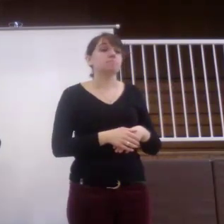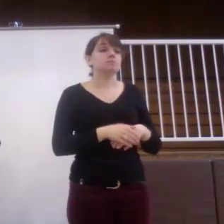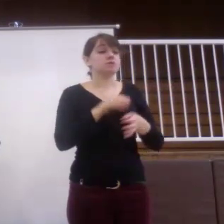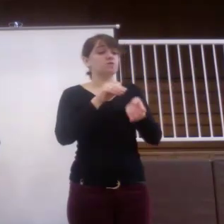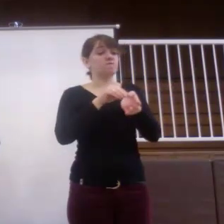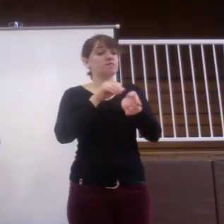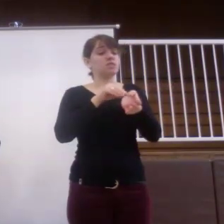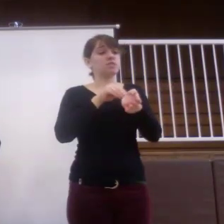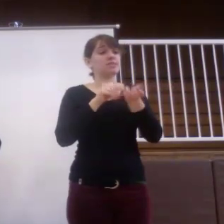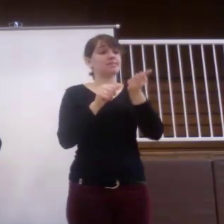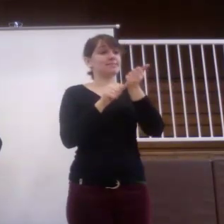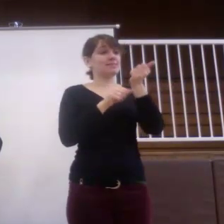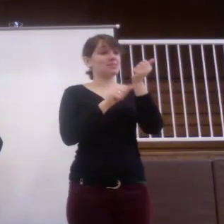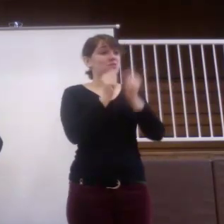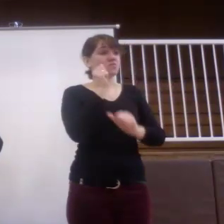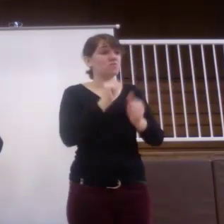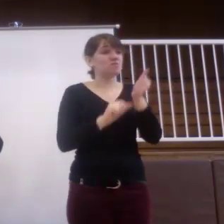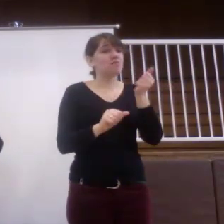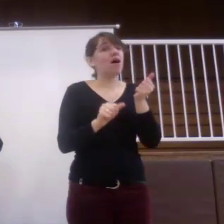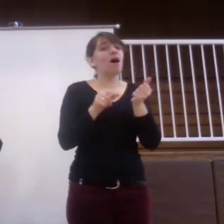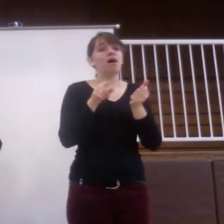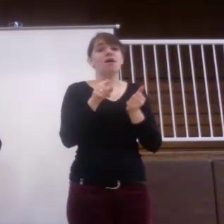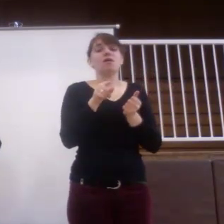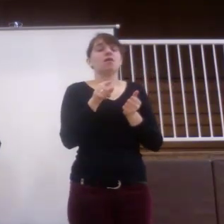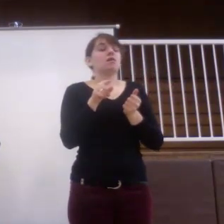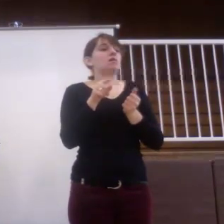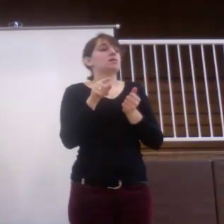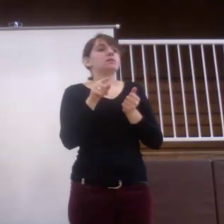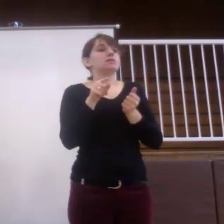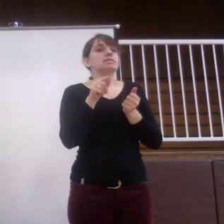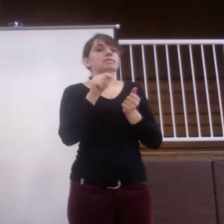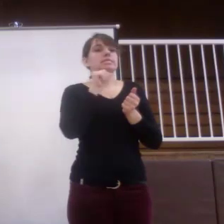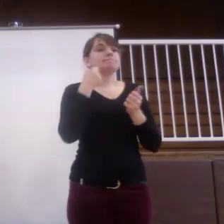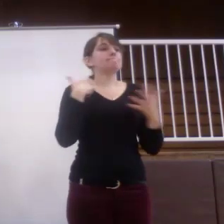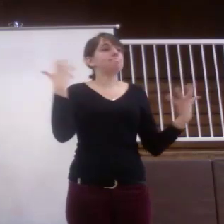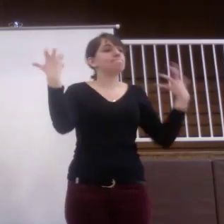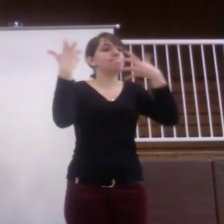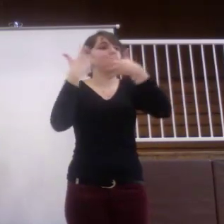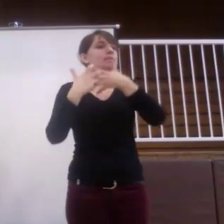Physician-assisted suicide is fundamentally incompatible